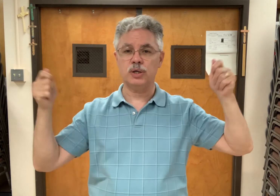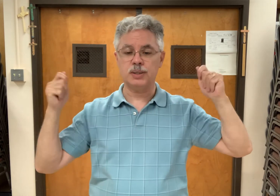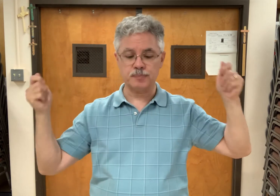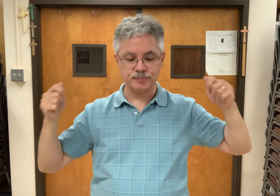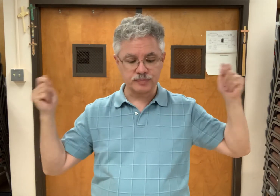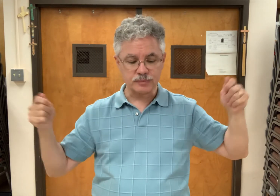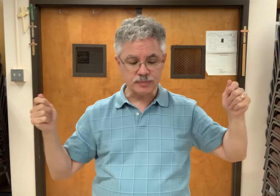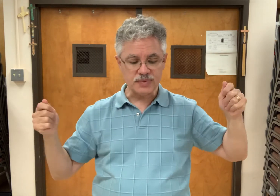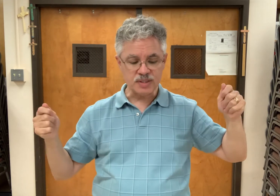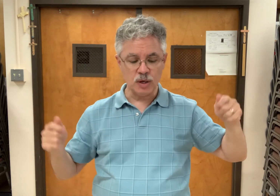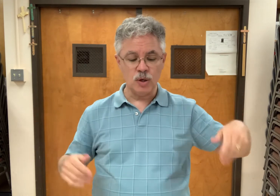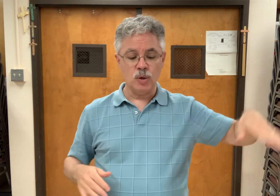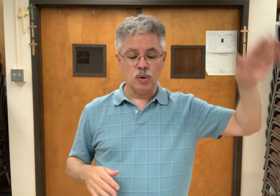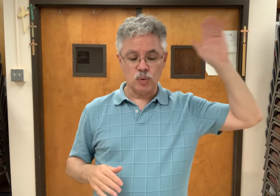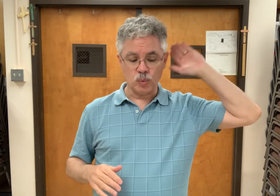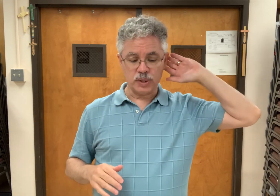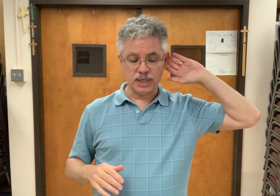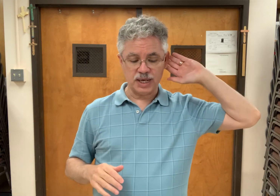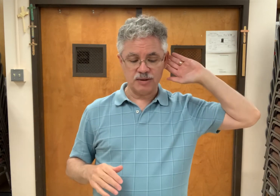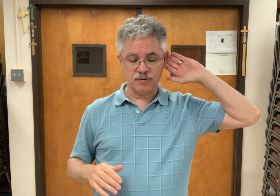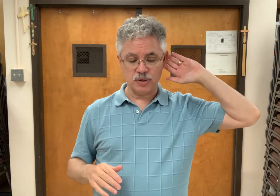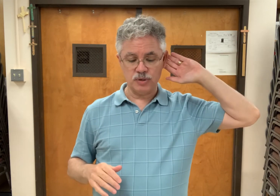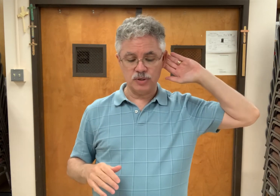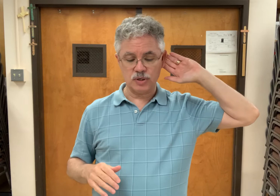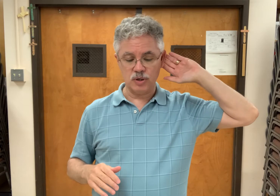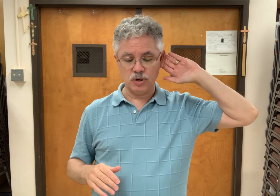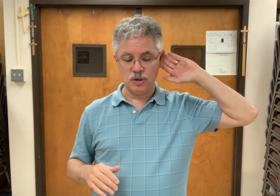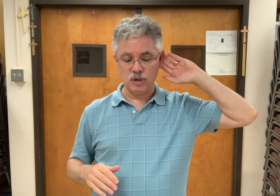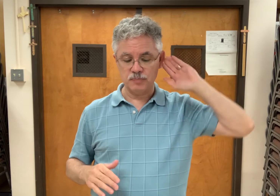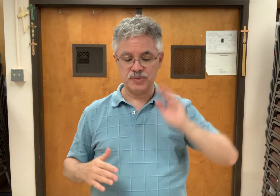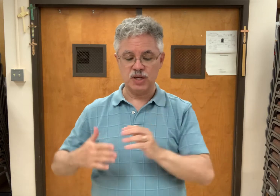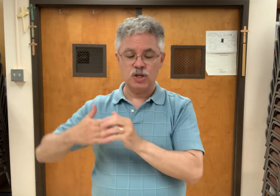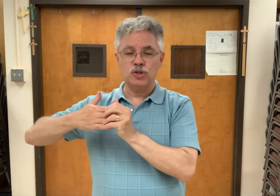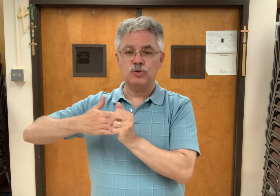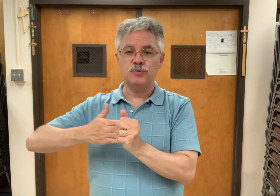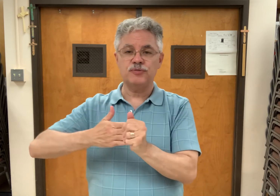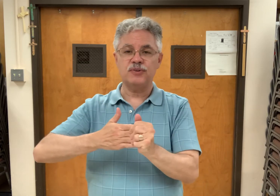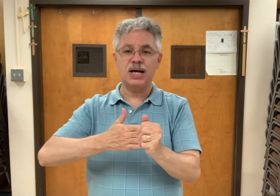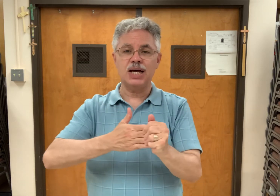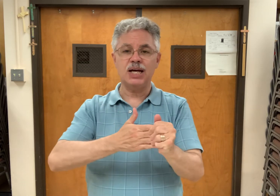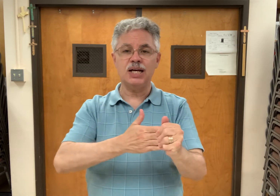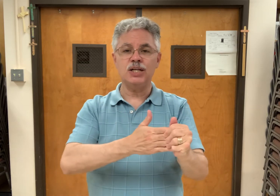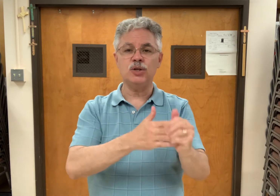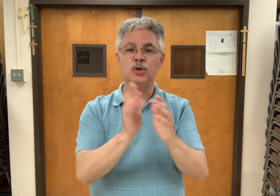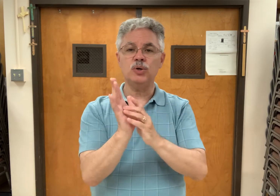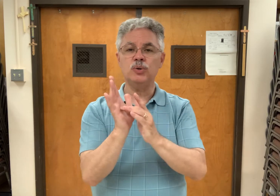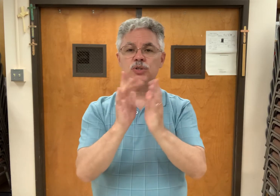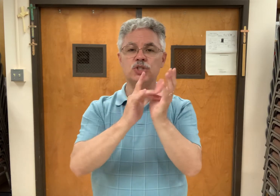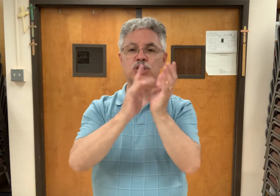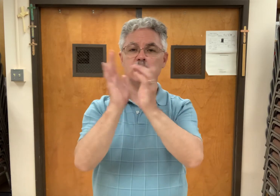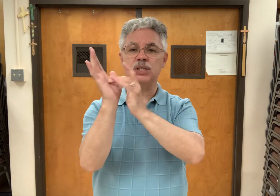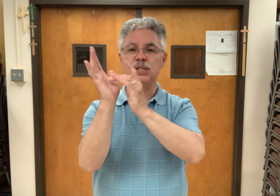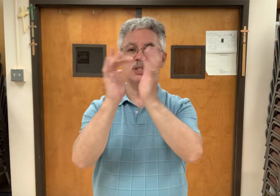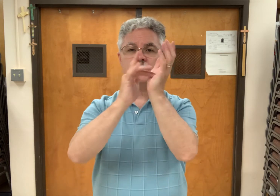we have heard the call to follow Jesus